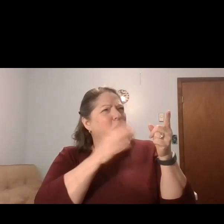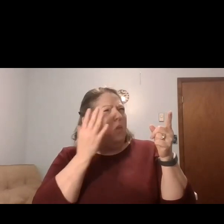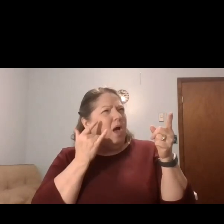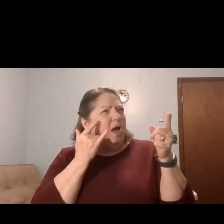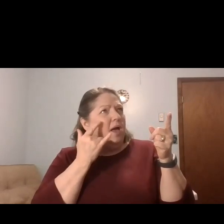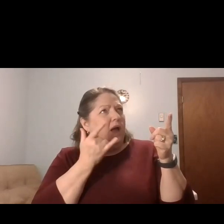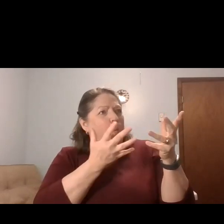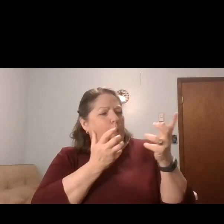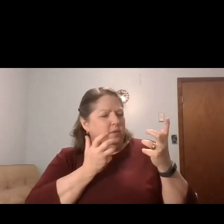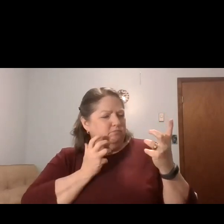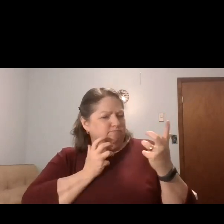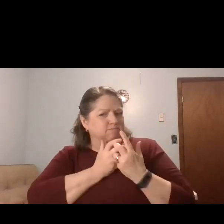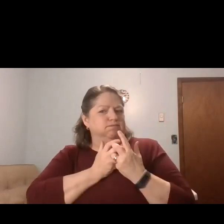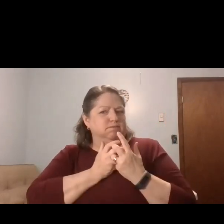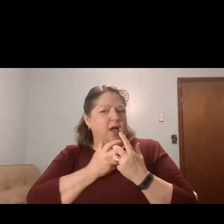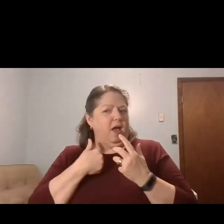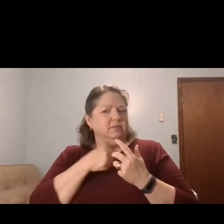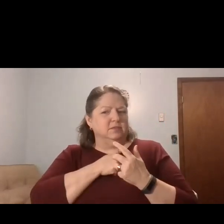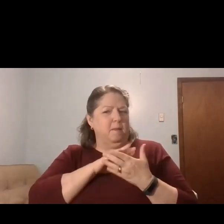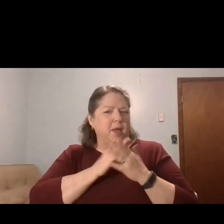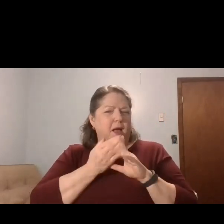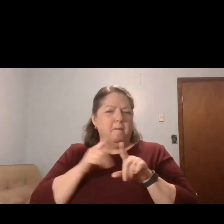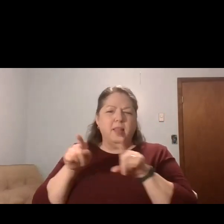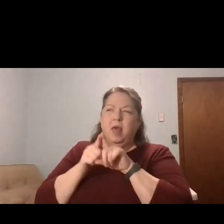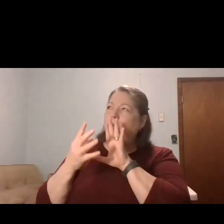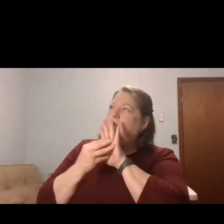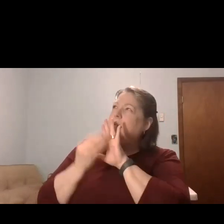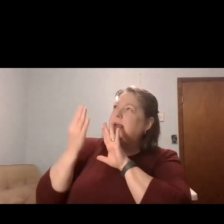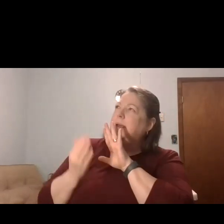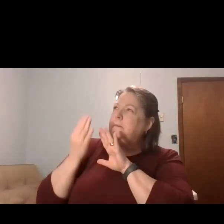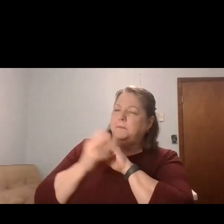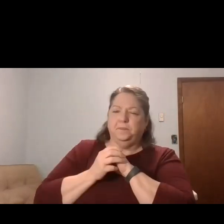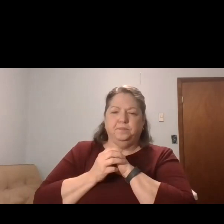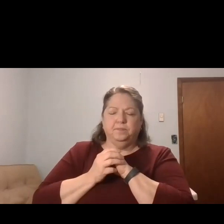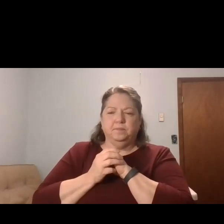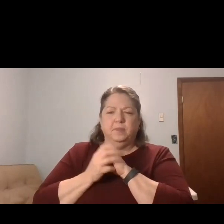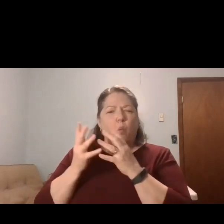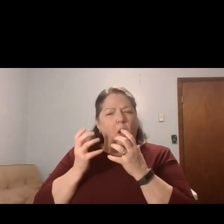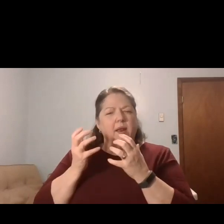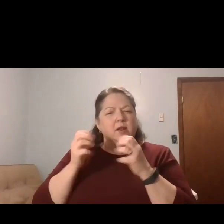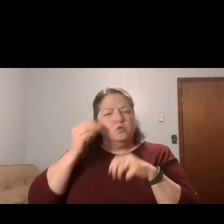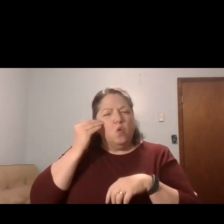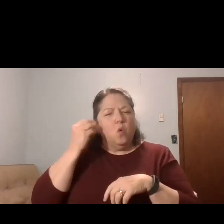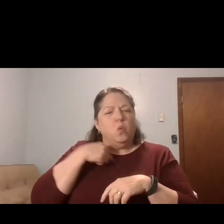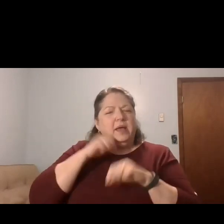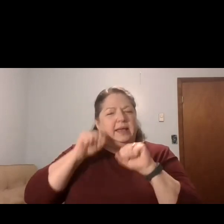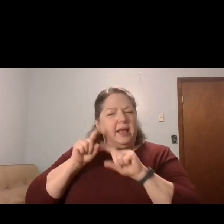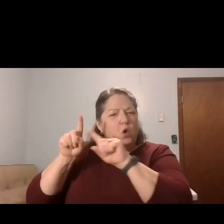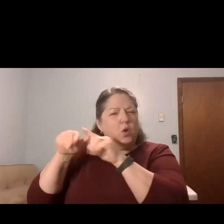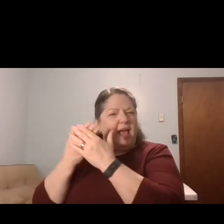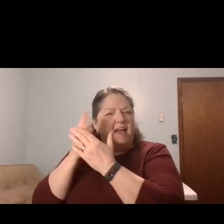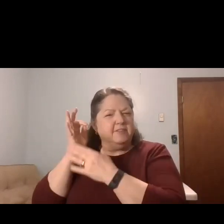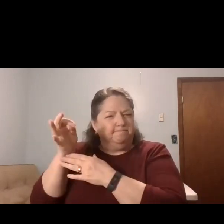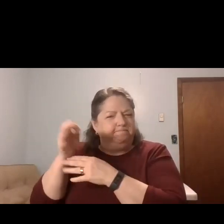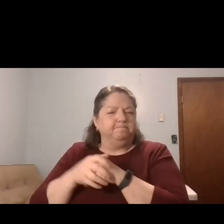heaven. Yes. I want to finish by reading a story today to you. It's a closing